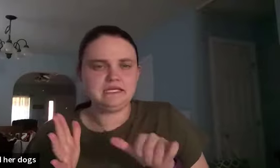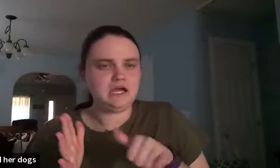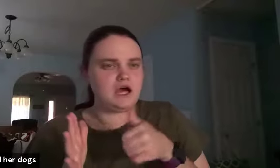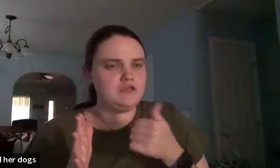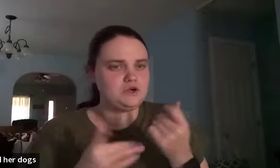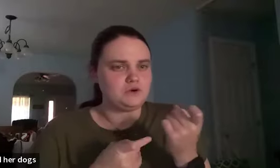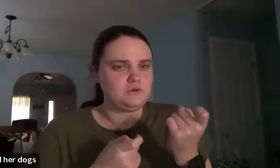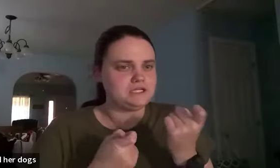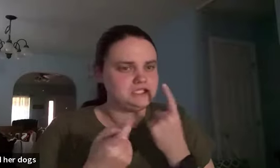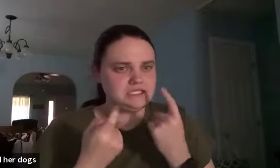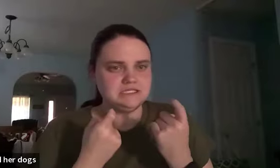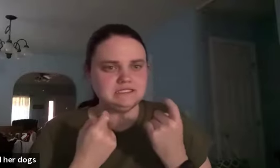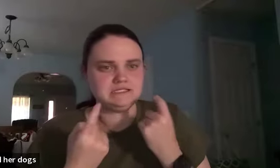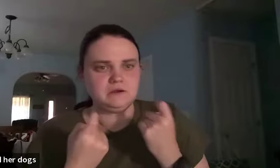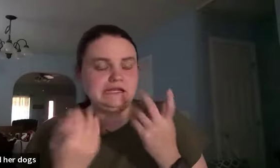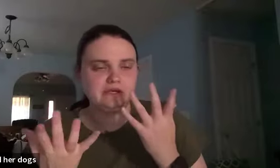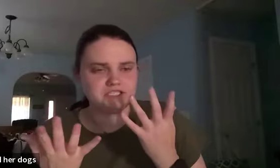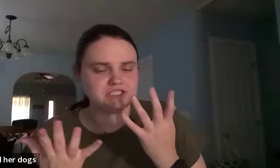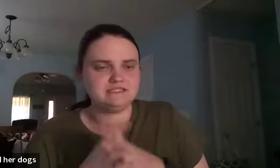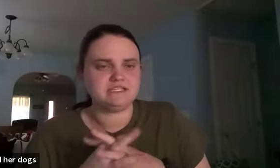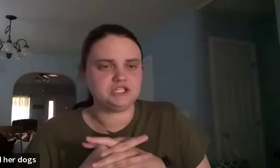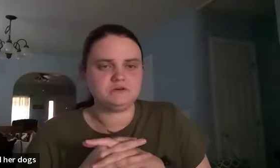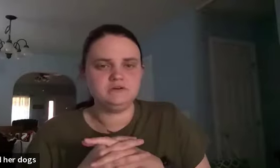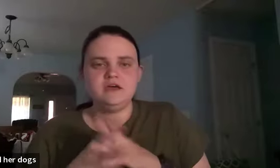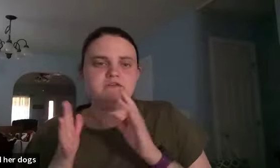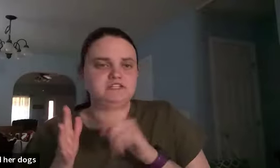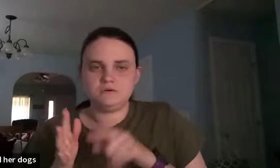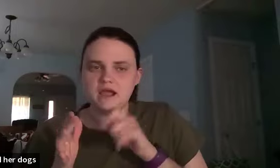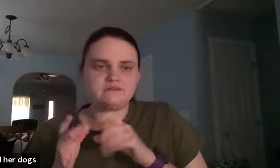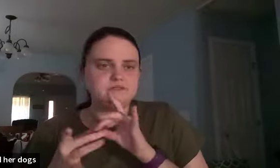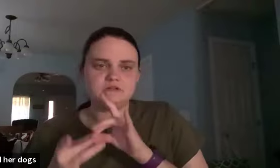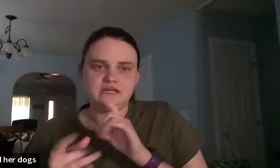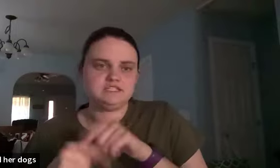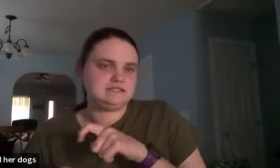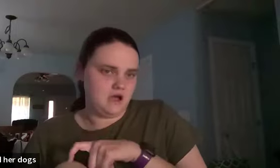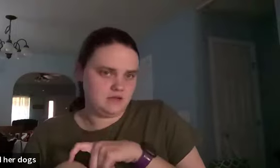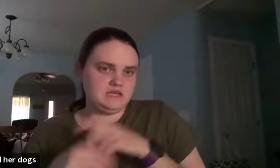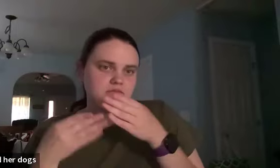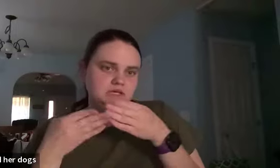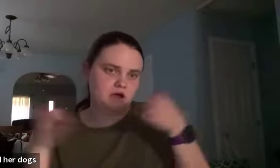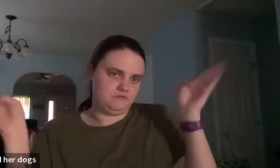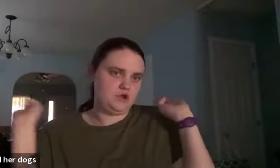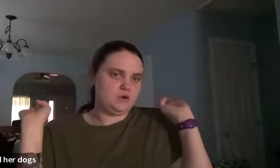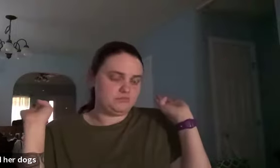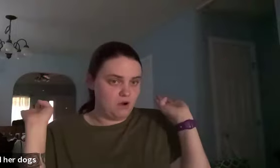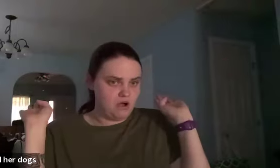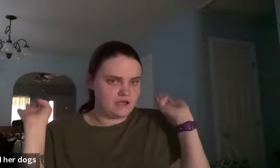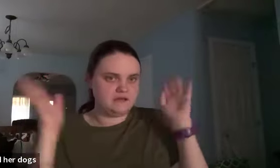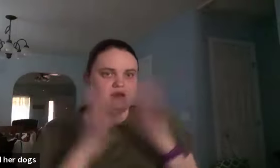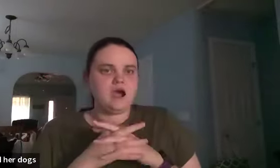Any other questions or any questions in general that don't have to be related to time? They can be kind of broad. I